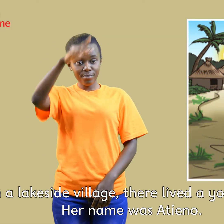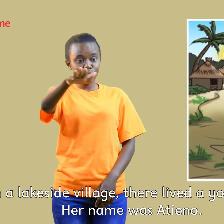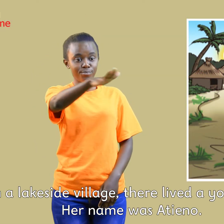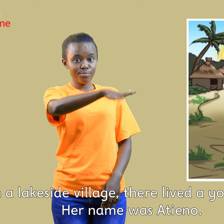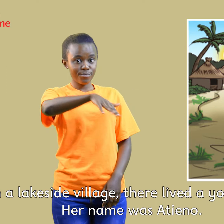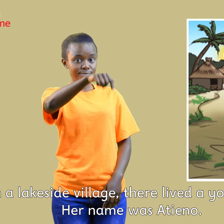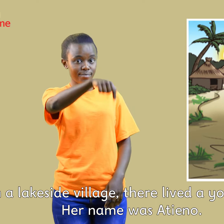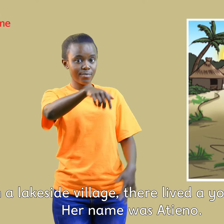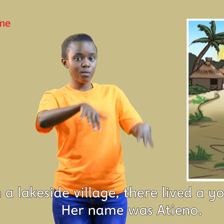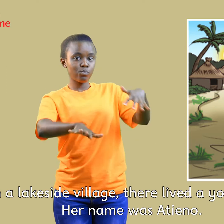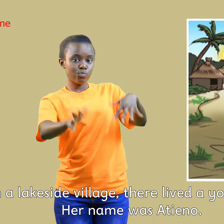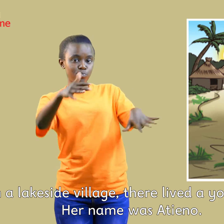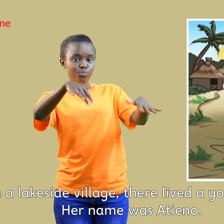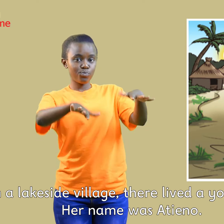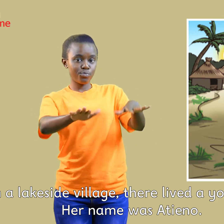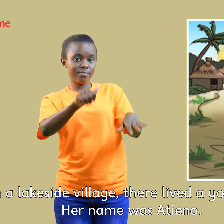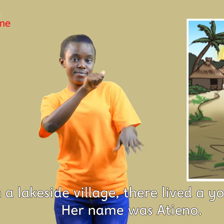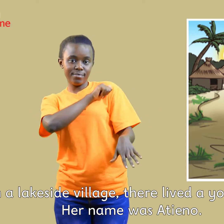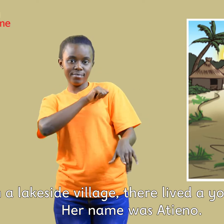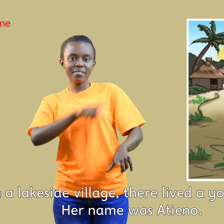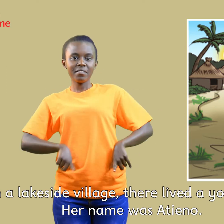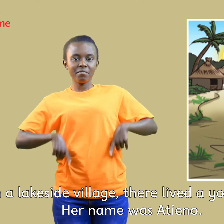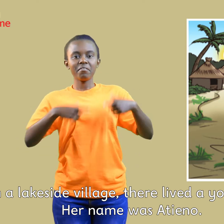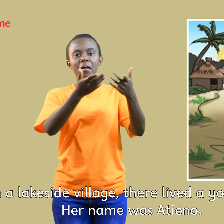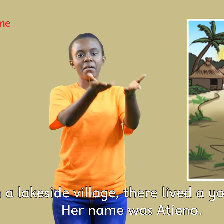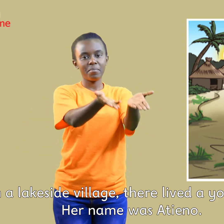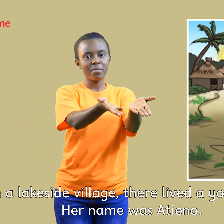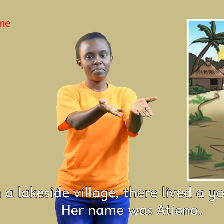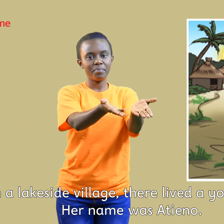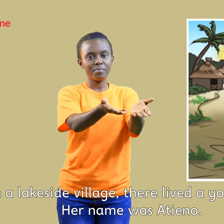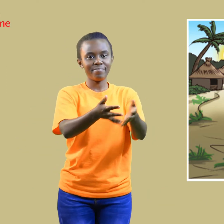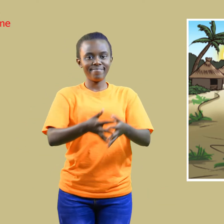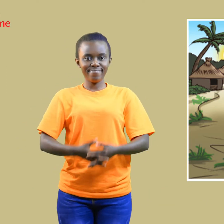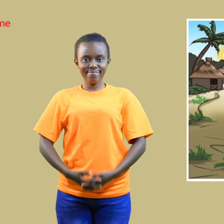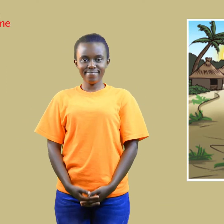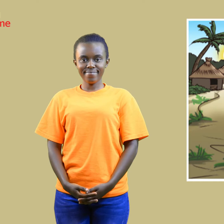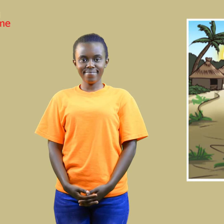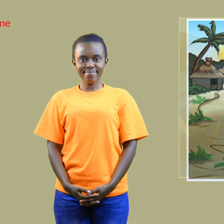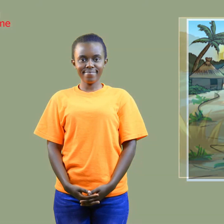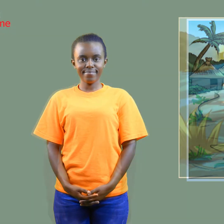In a lakeside village, there lived a young girl. Her name was Atieno.